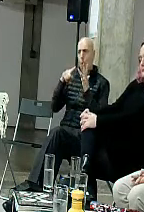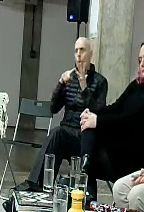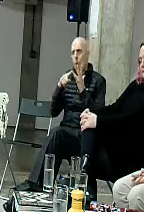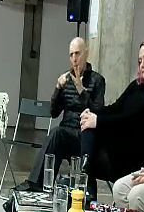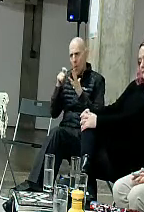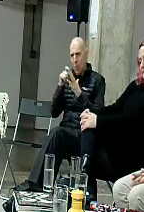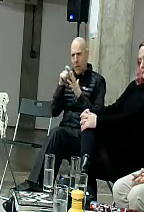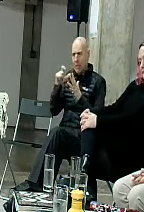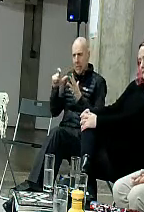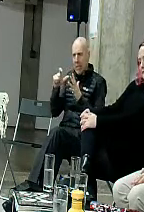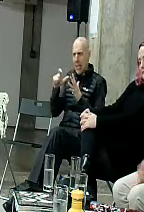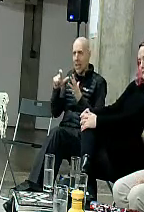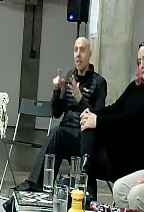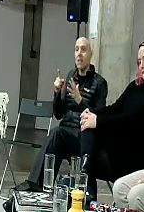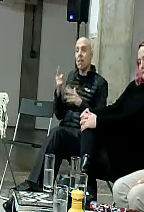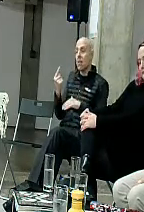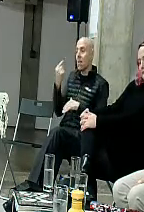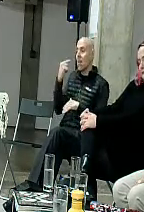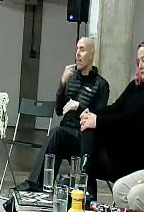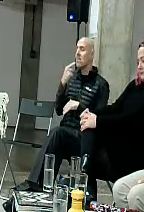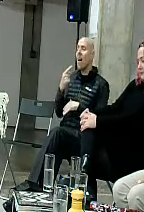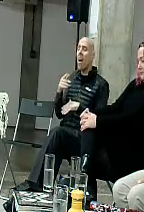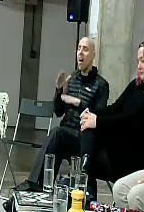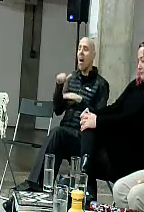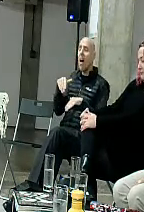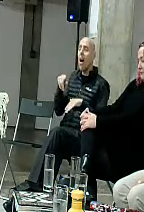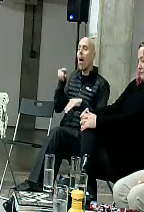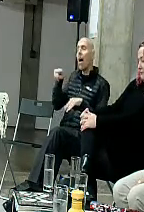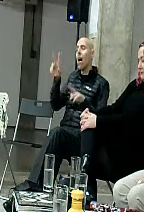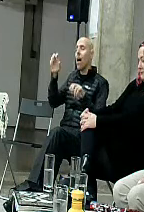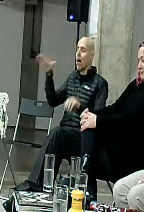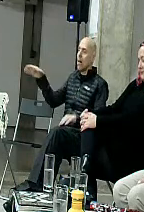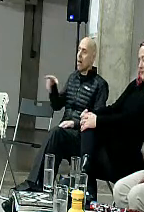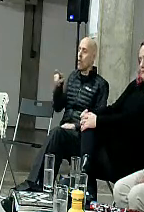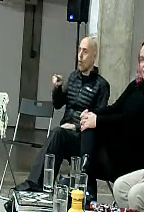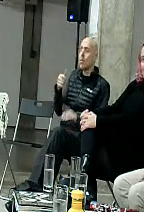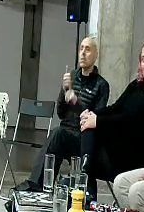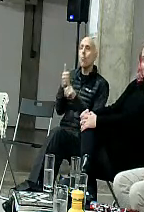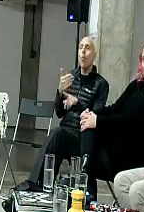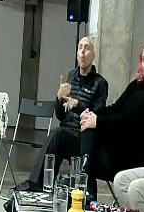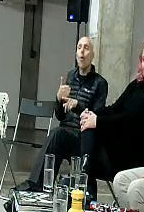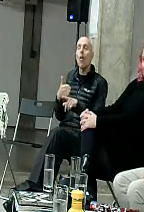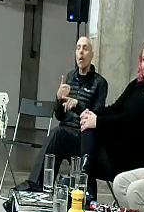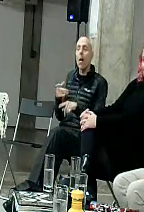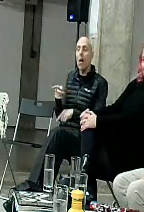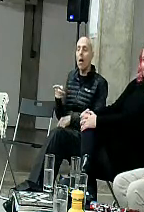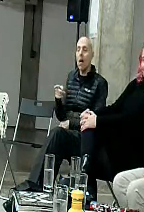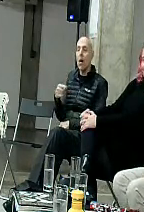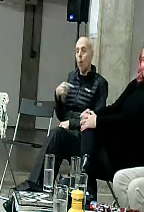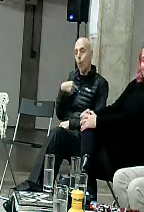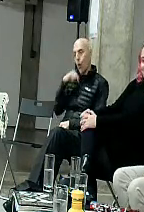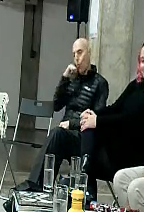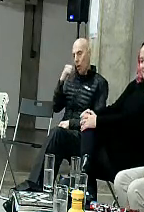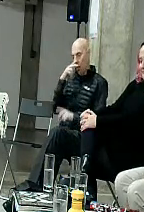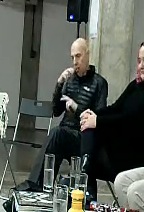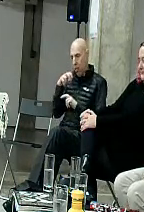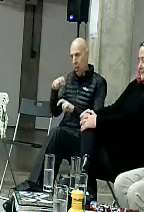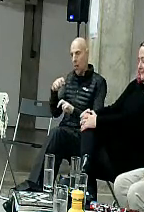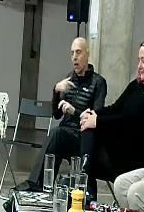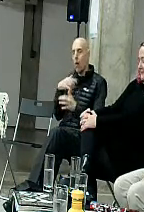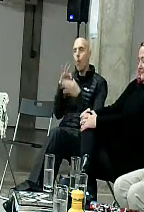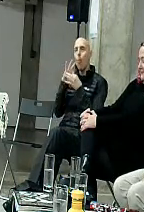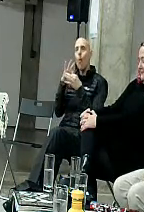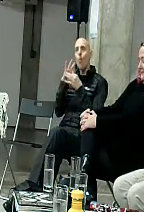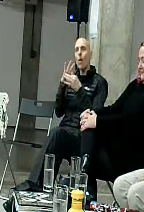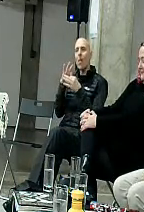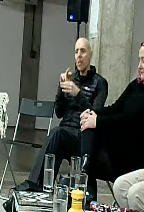IOPC, were calling, oh, this is your support worker. We work, we're going to investigate, we work with the police.